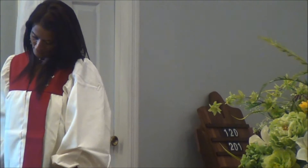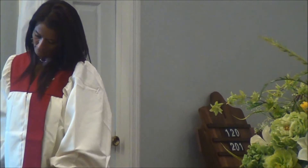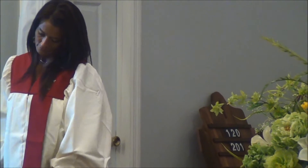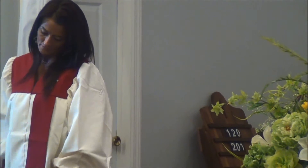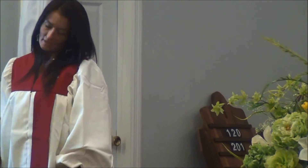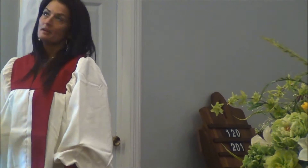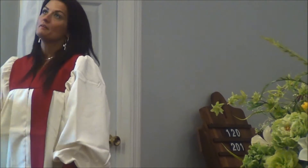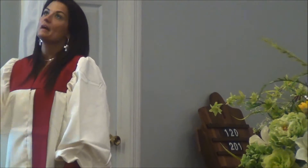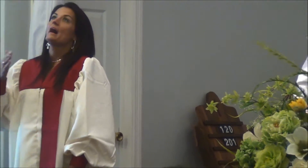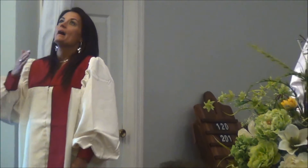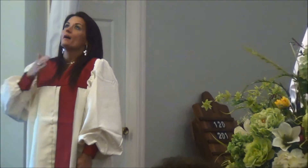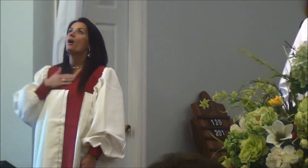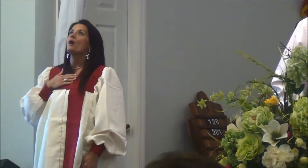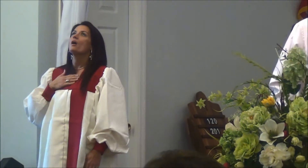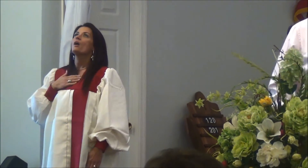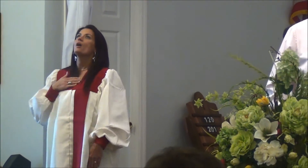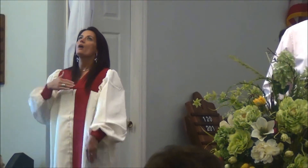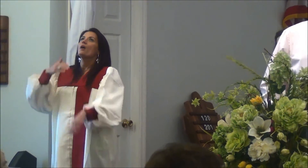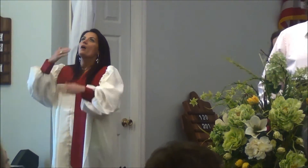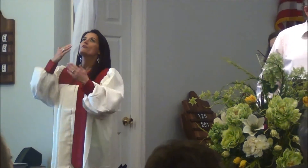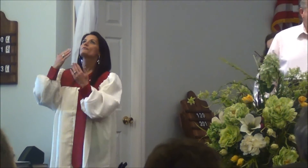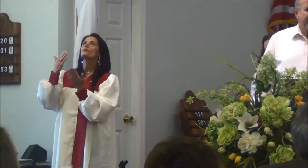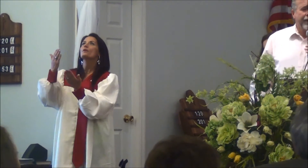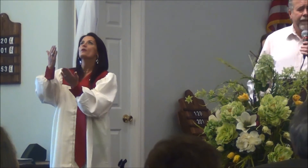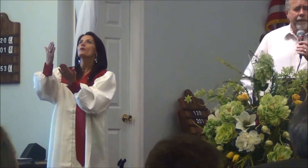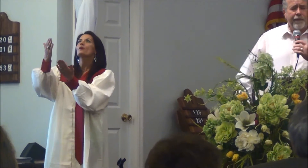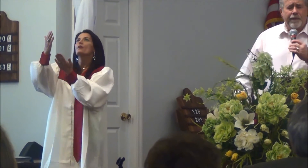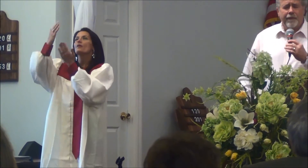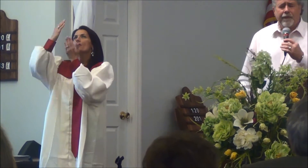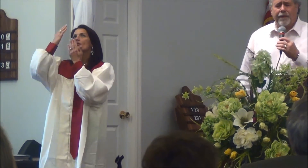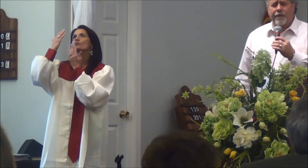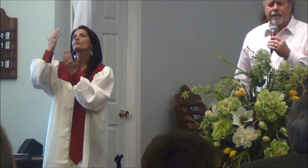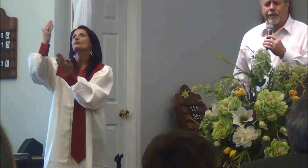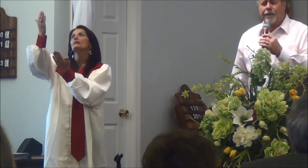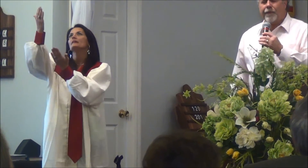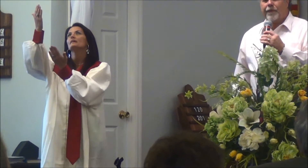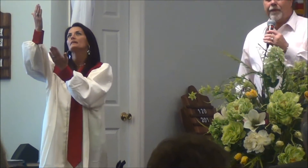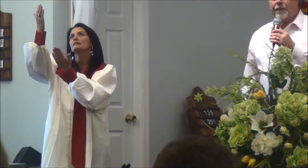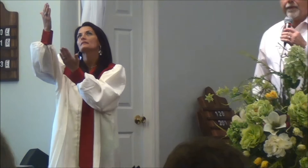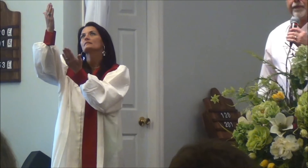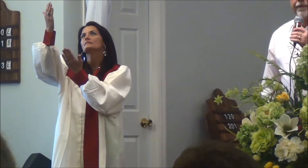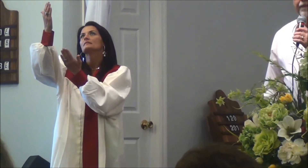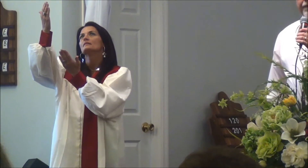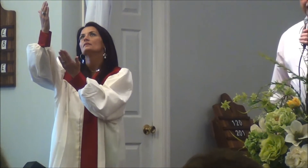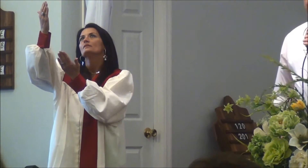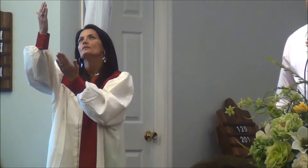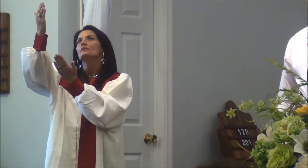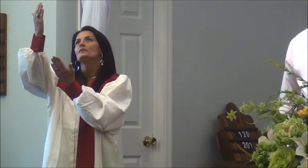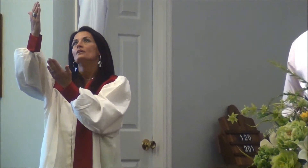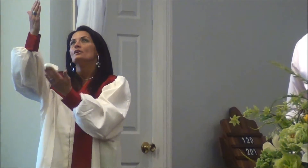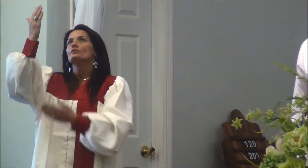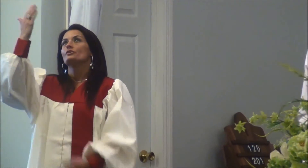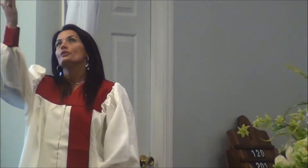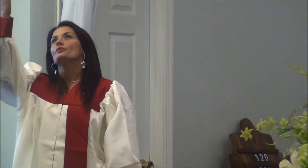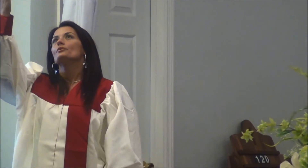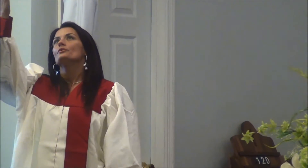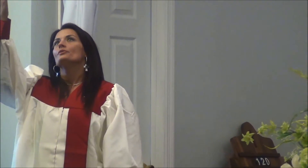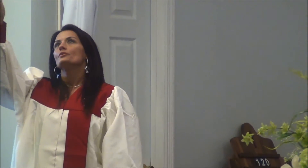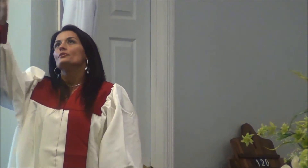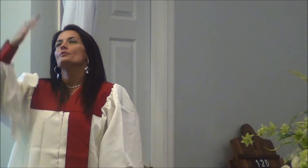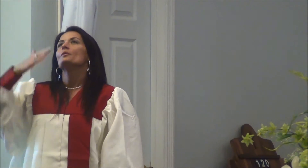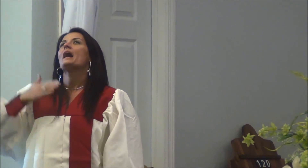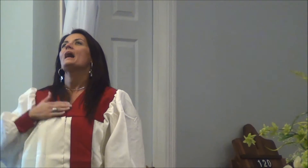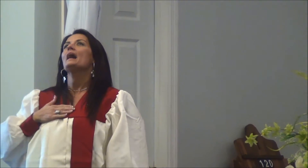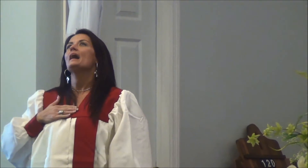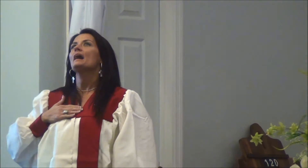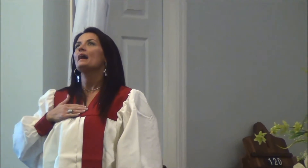And my offering to you